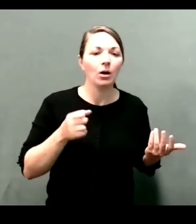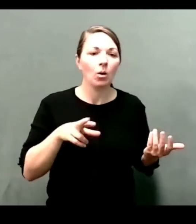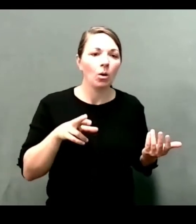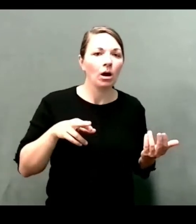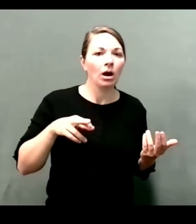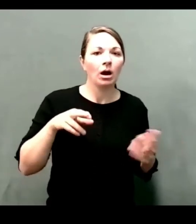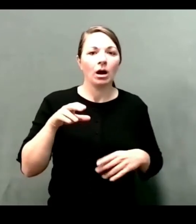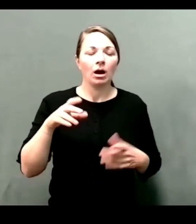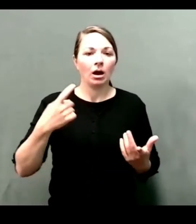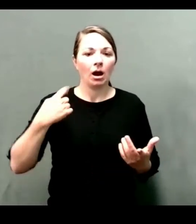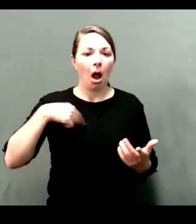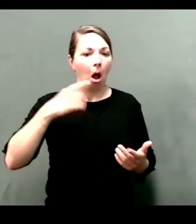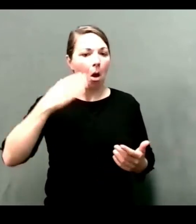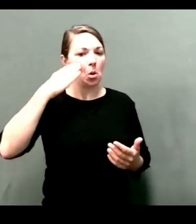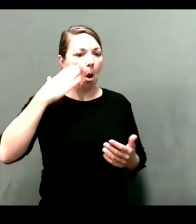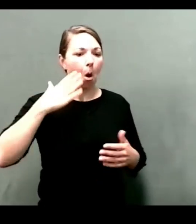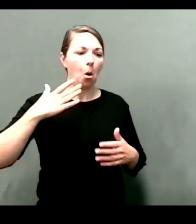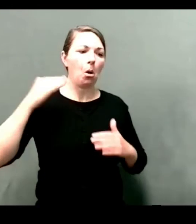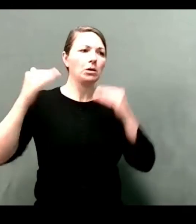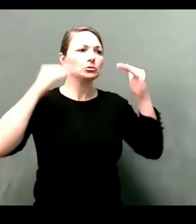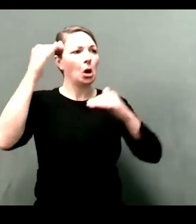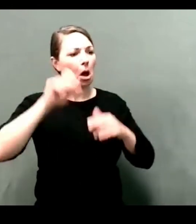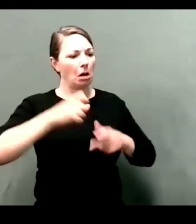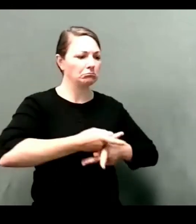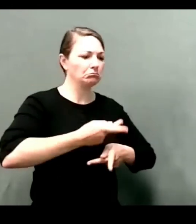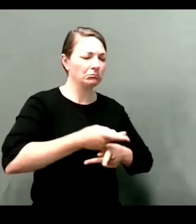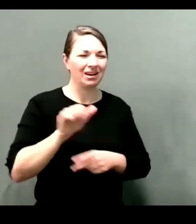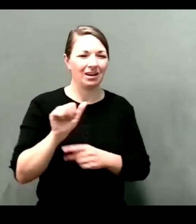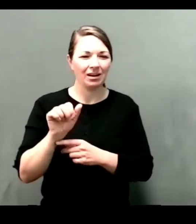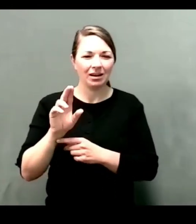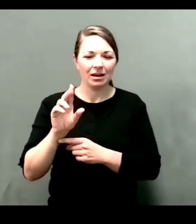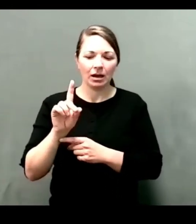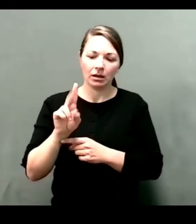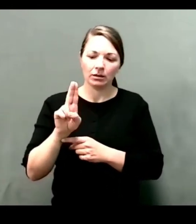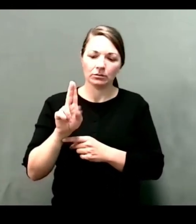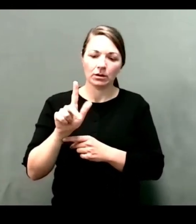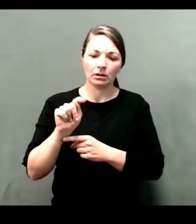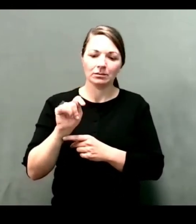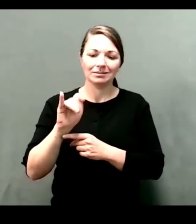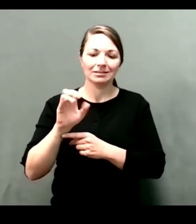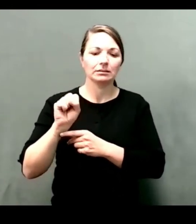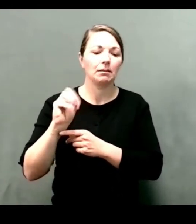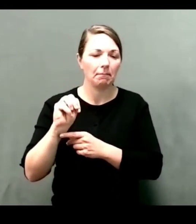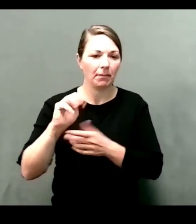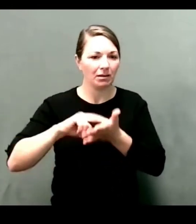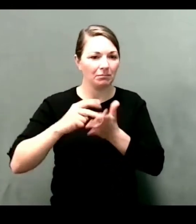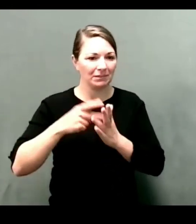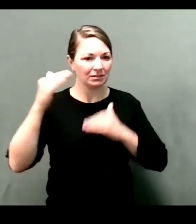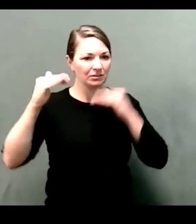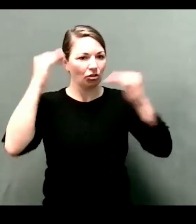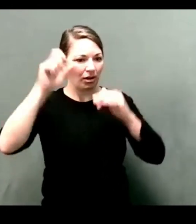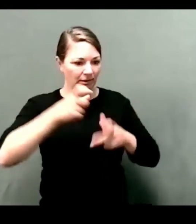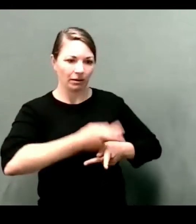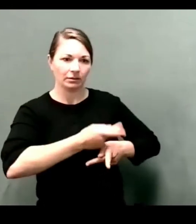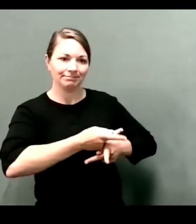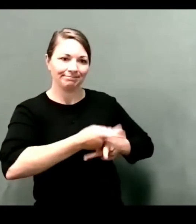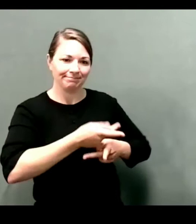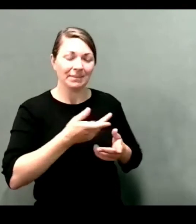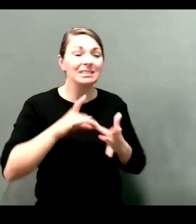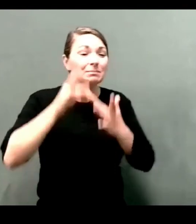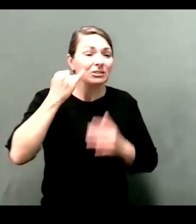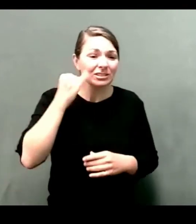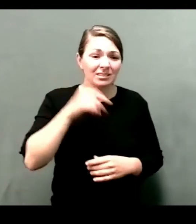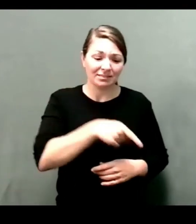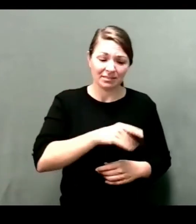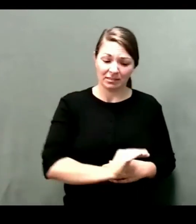think about the ways that youth are approached or considered in their experiences, especially when they've experienced something like violence or